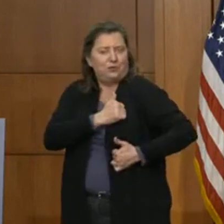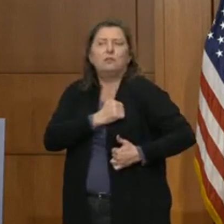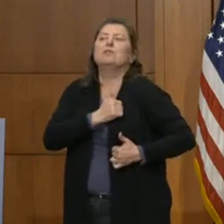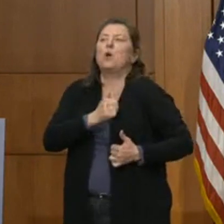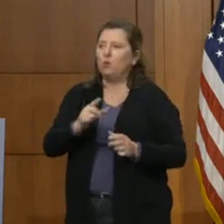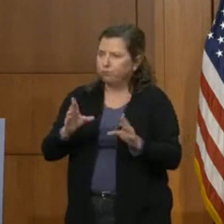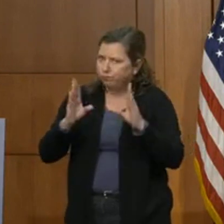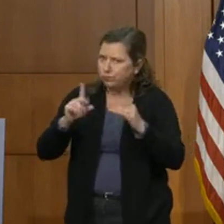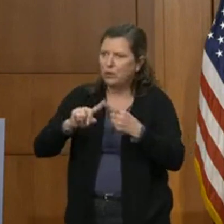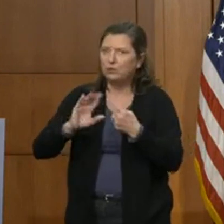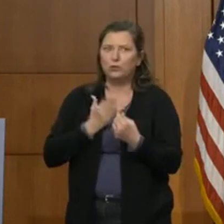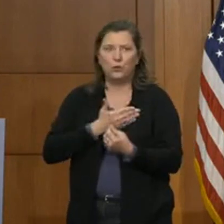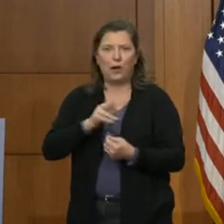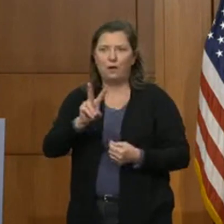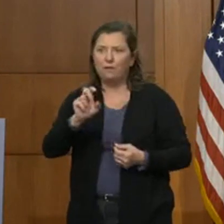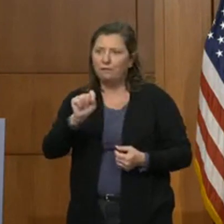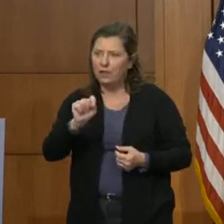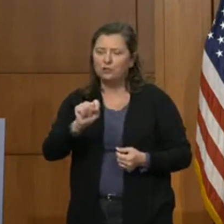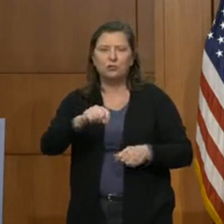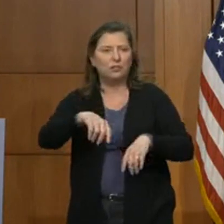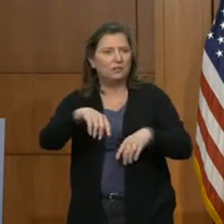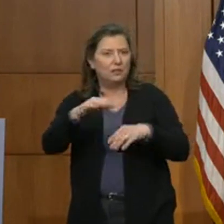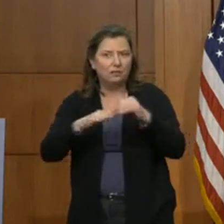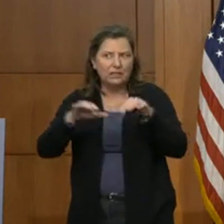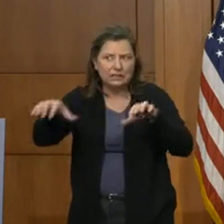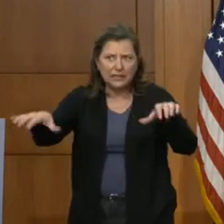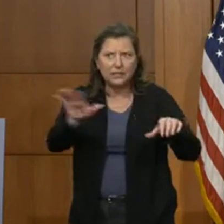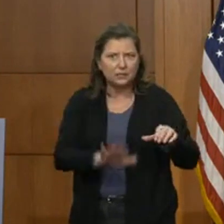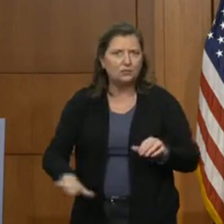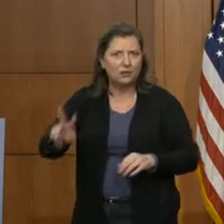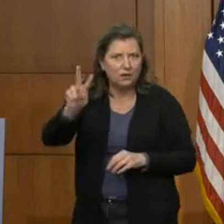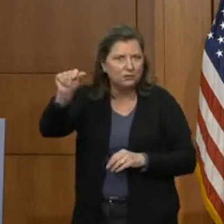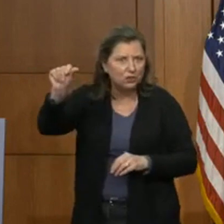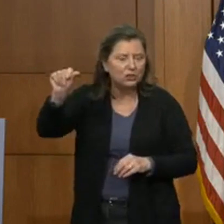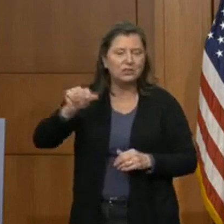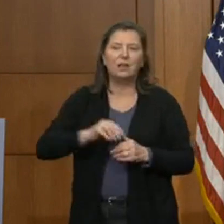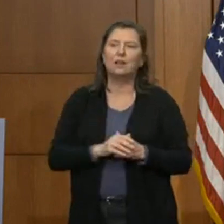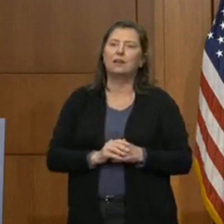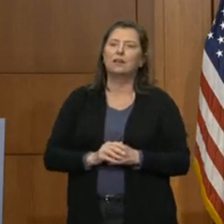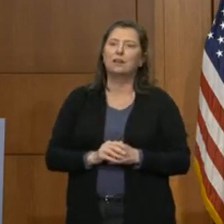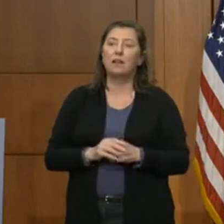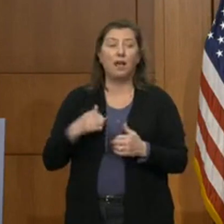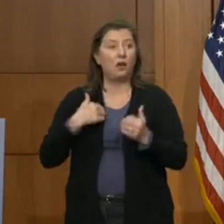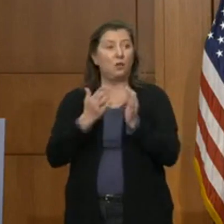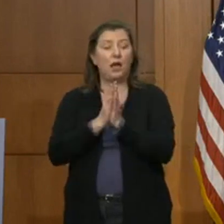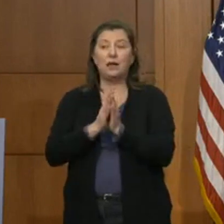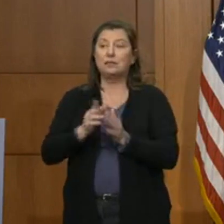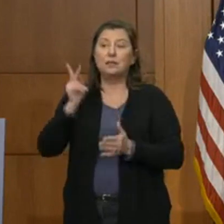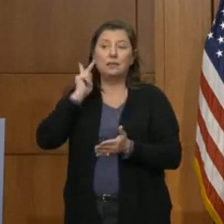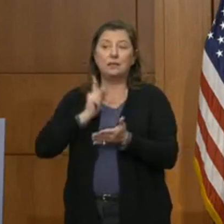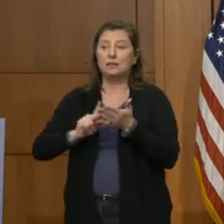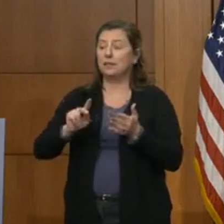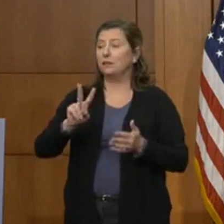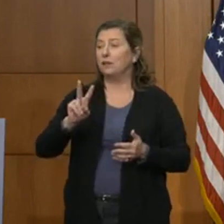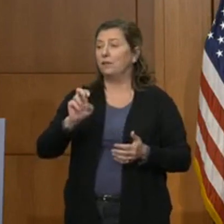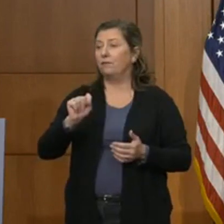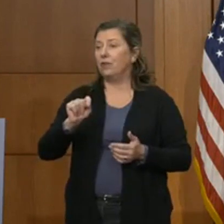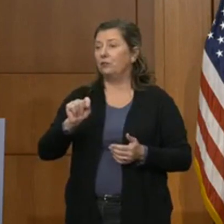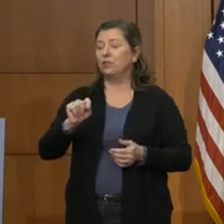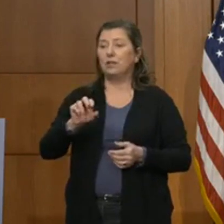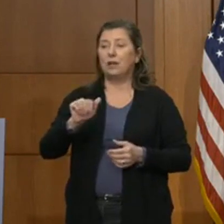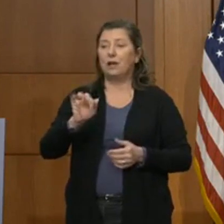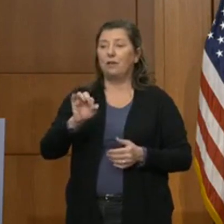particular attention to our veterans facilities across Virginia, and I'd like our Secretary of Veterans Affairs, Carlos Hopkins,